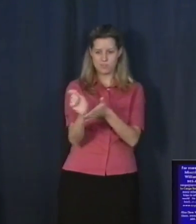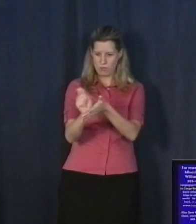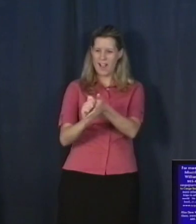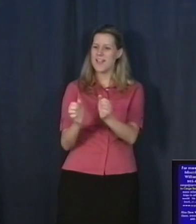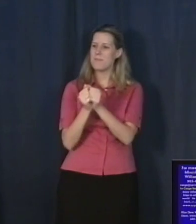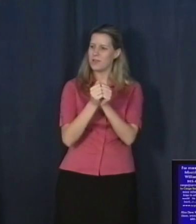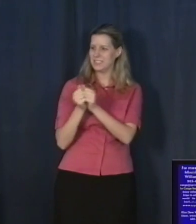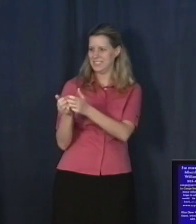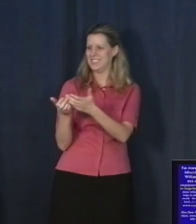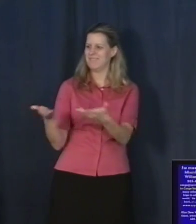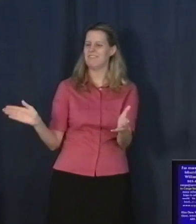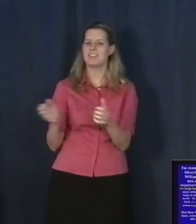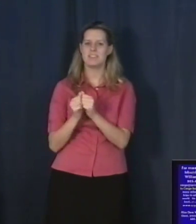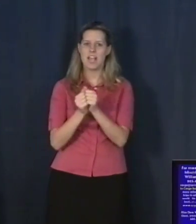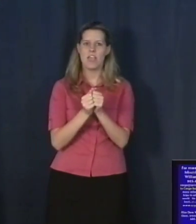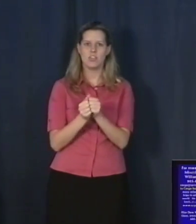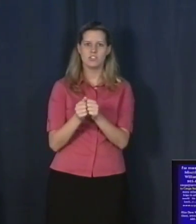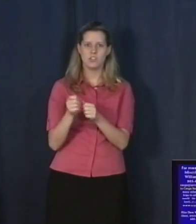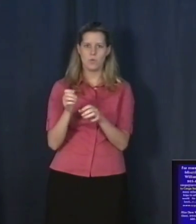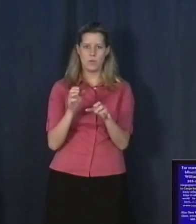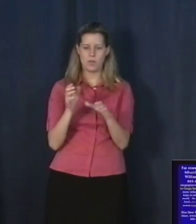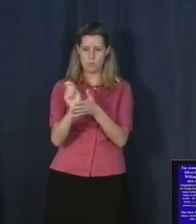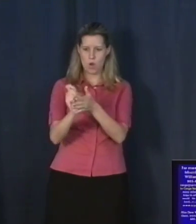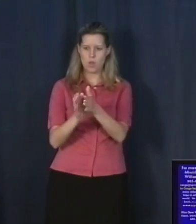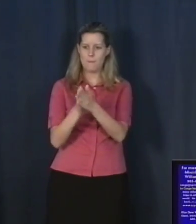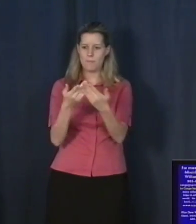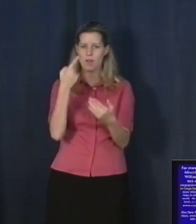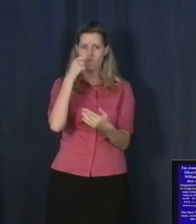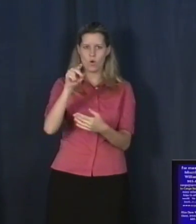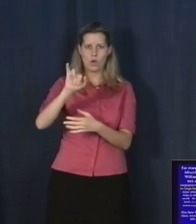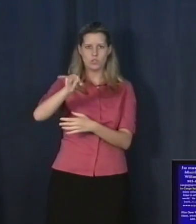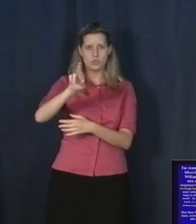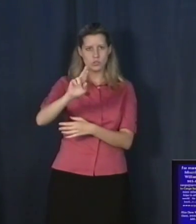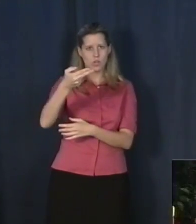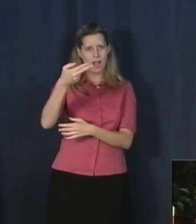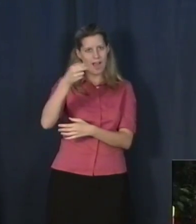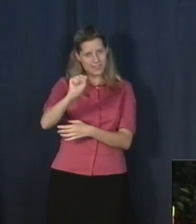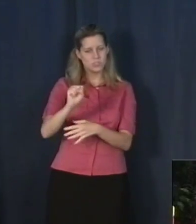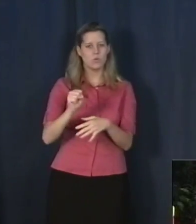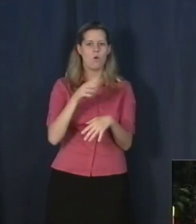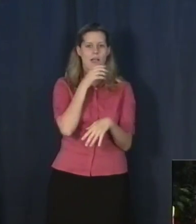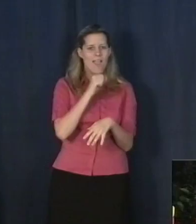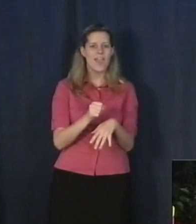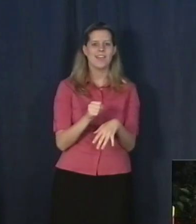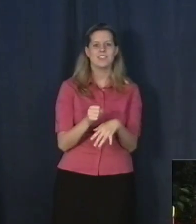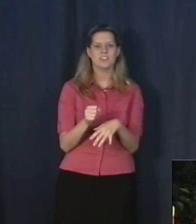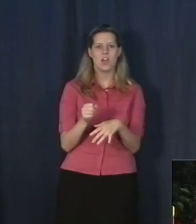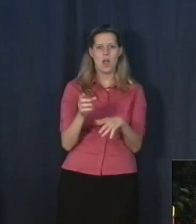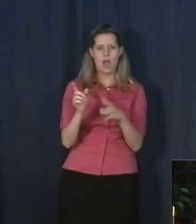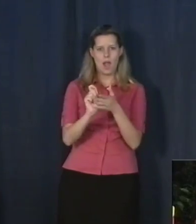little book together. So we did for kind of junior high, lower high school age, about dinosaurs still alive.